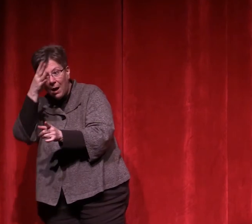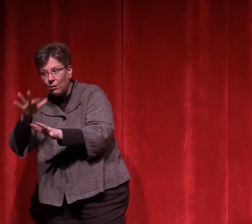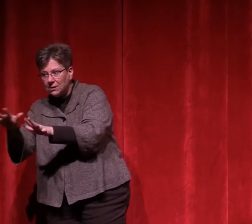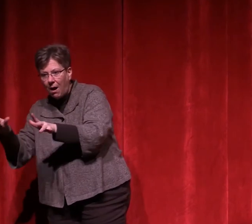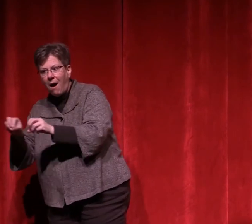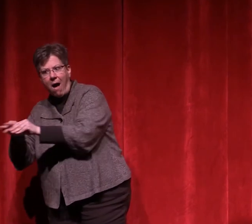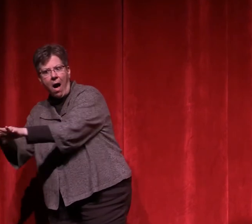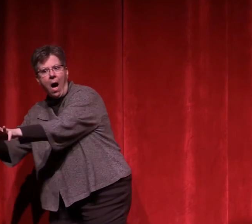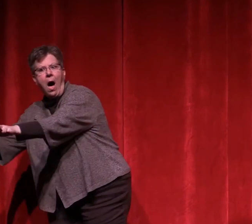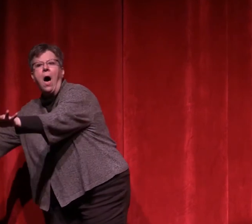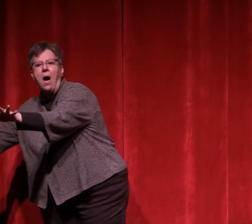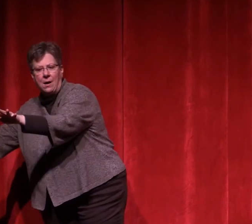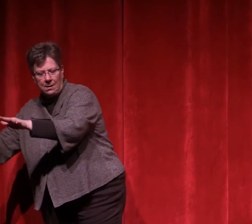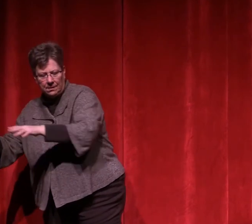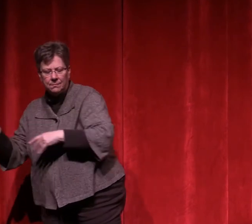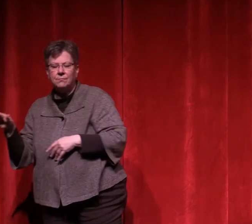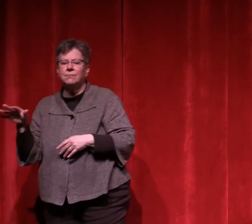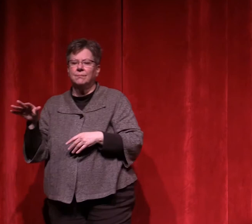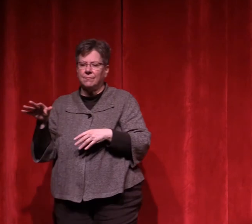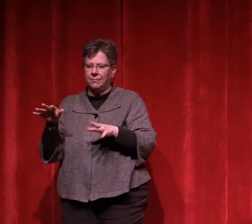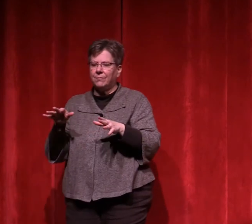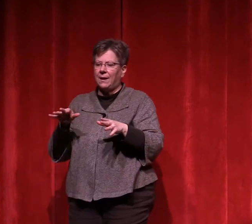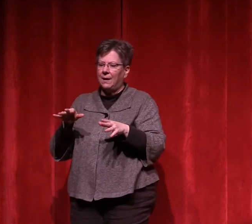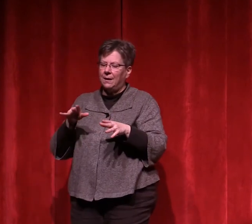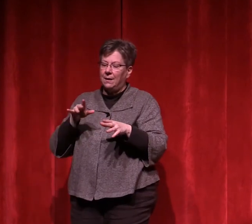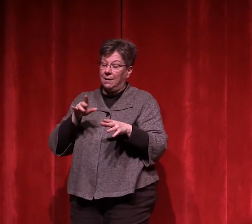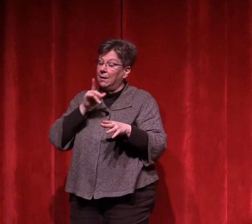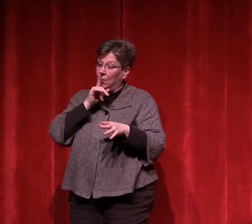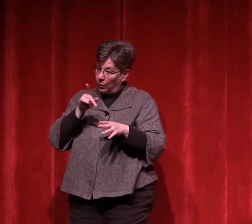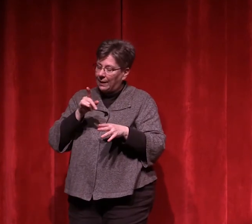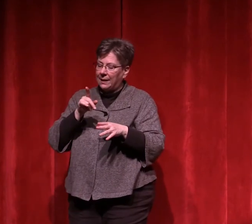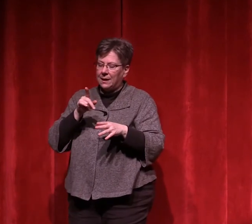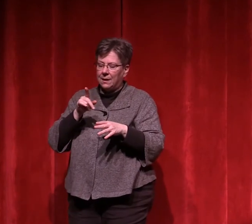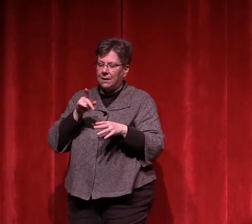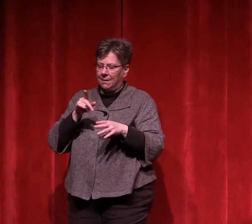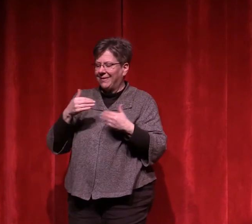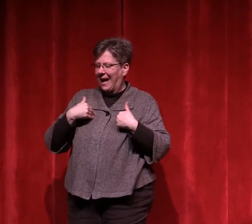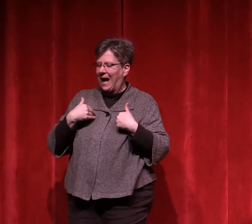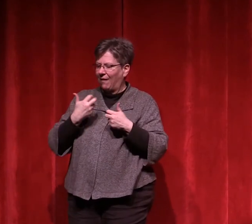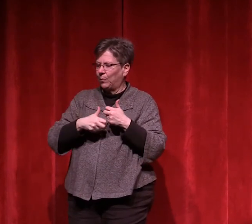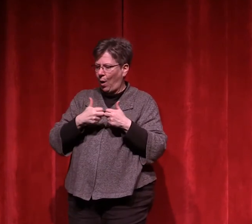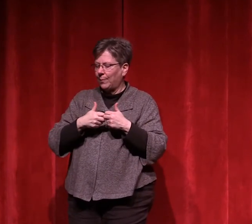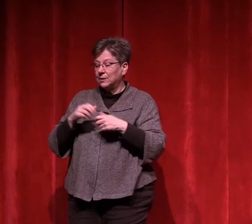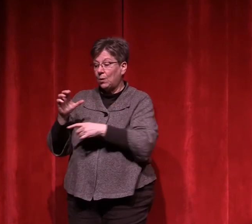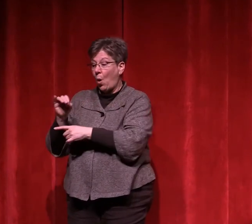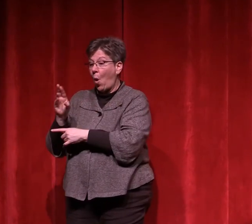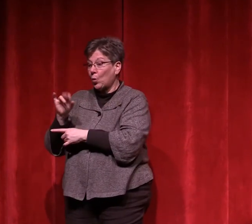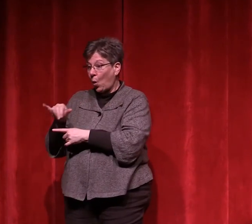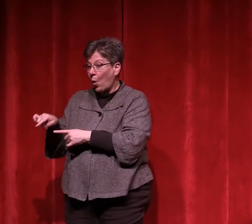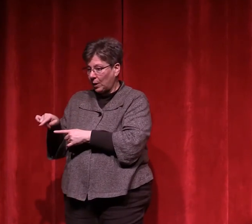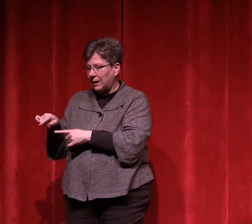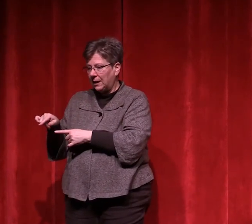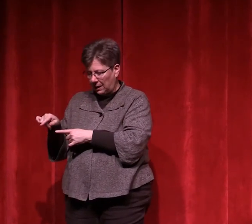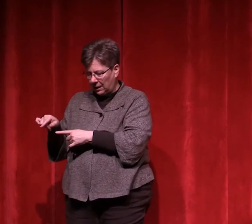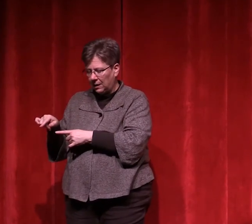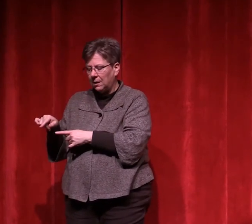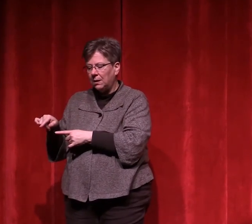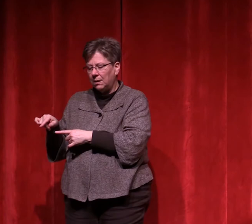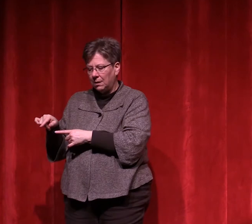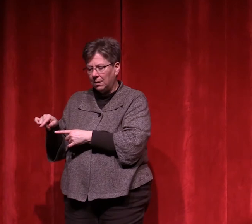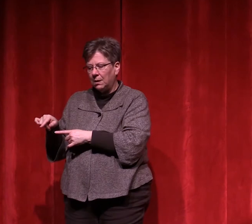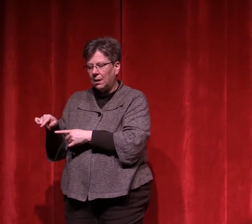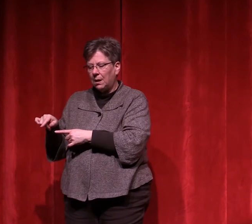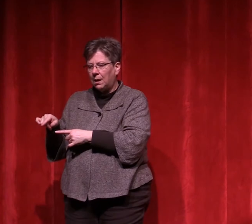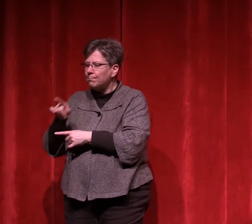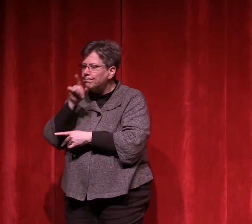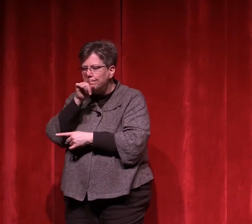Skipping ahead, there were legal problems, as a matter of fact. Corey had exercised her right of privacy and refused to identify